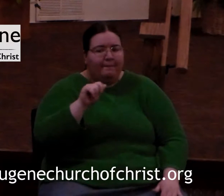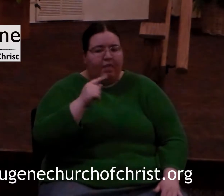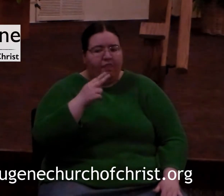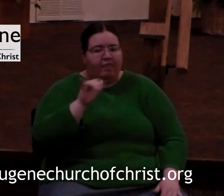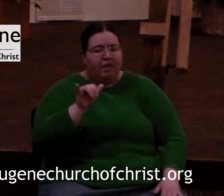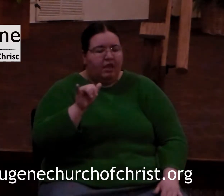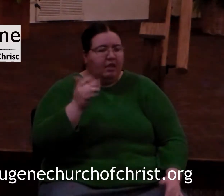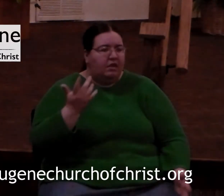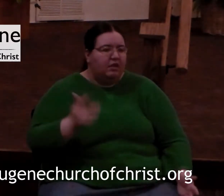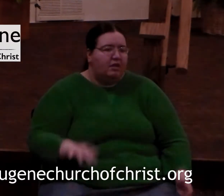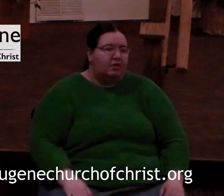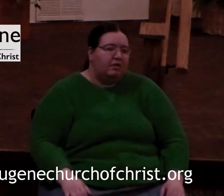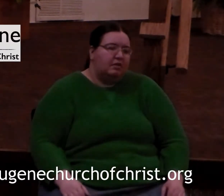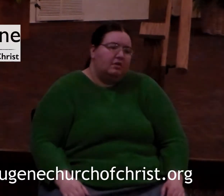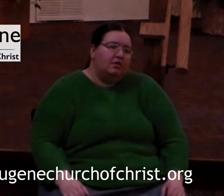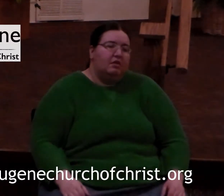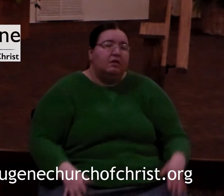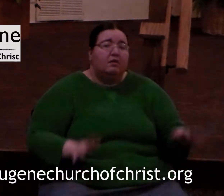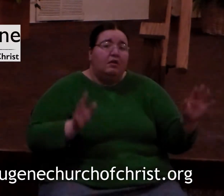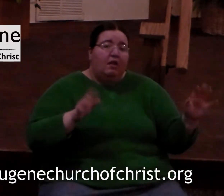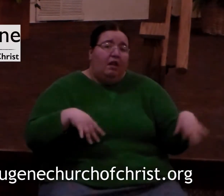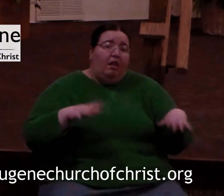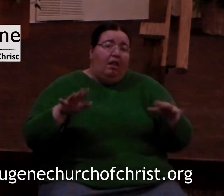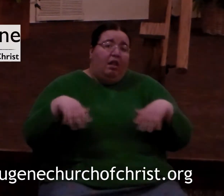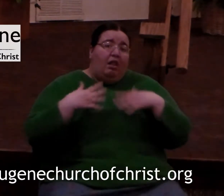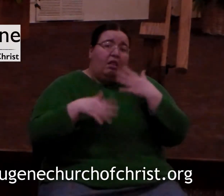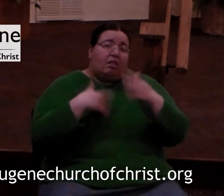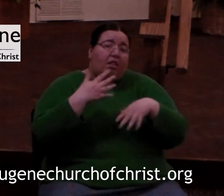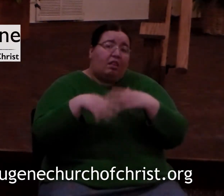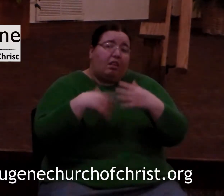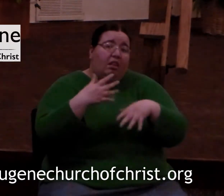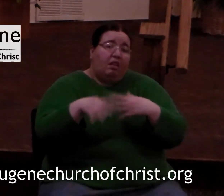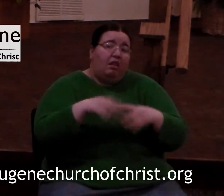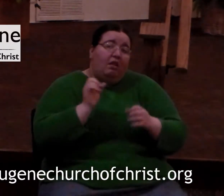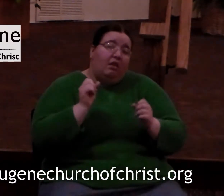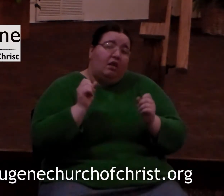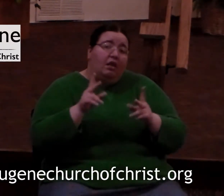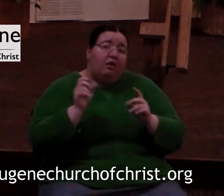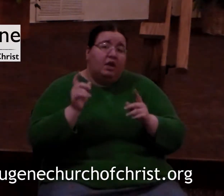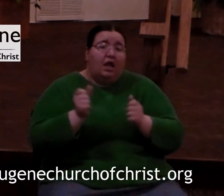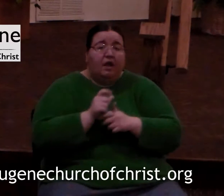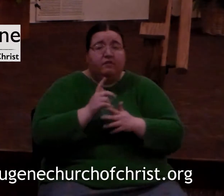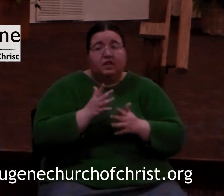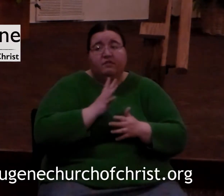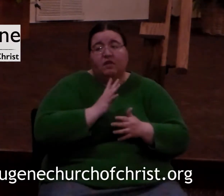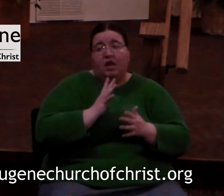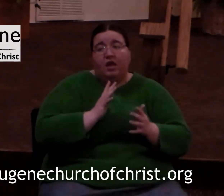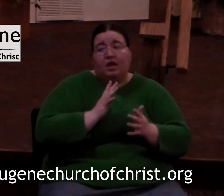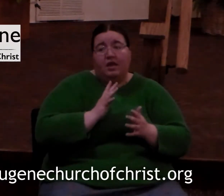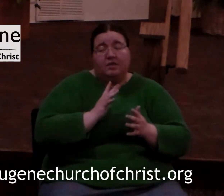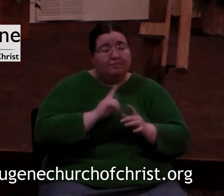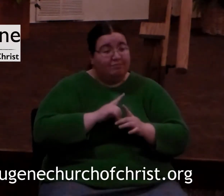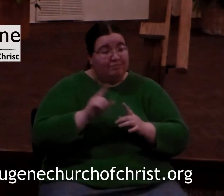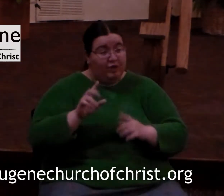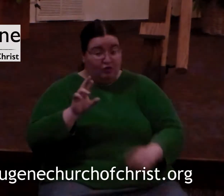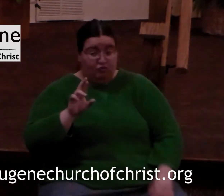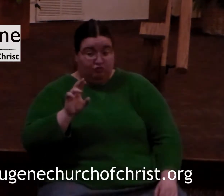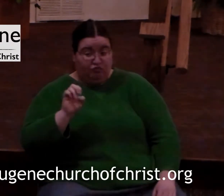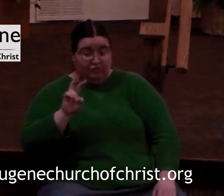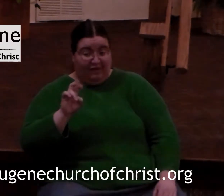Everything's just going to be kind of okay, and we don't really care all that much, or the way we read about it in Revelation is a church that is lukewarm, is one that God just wants to spit out of